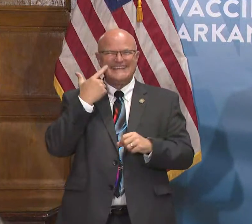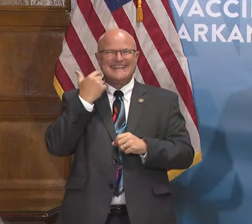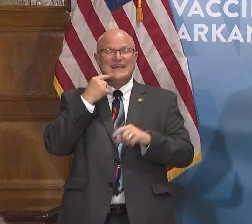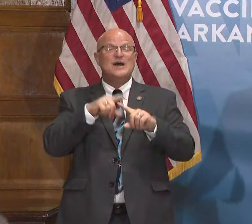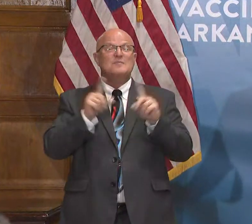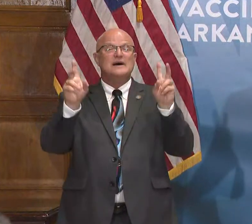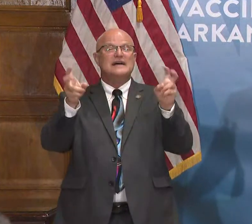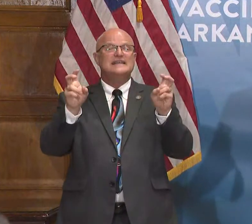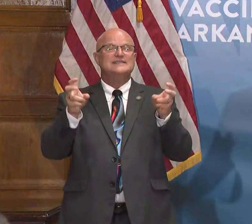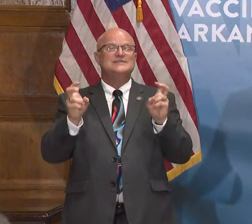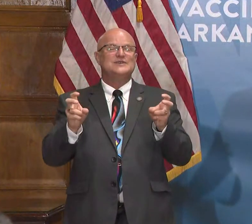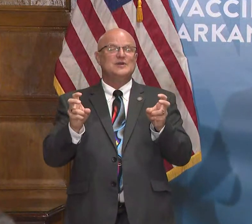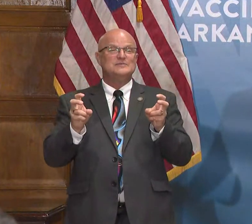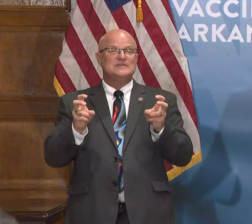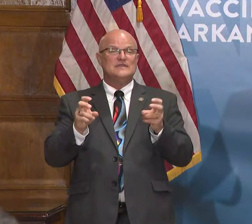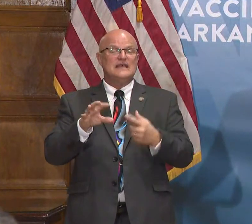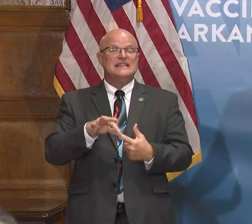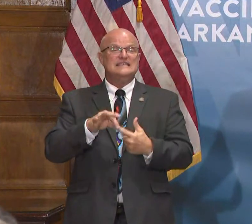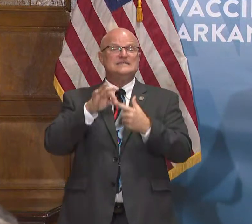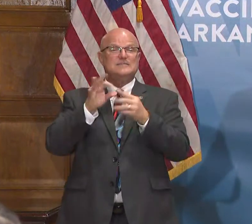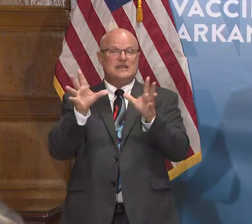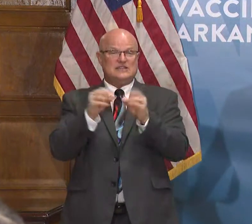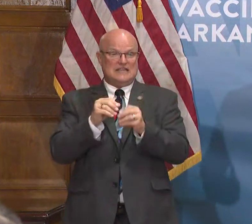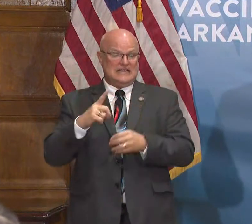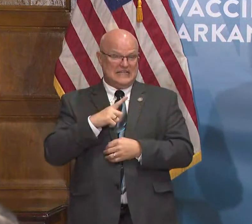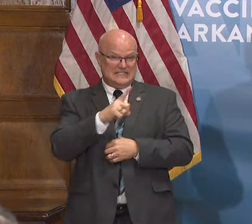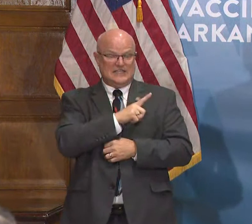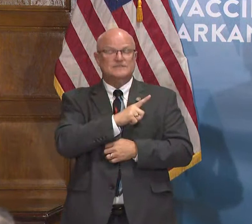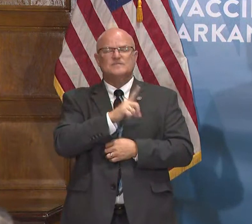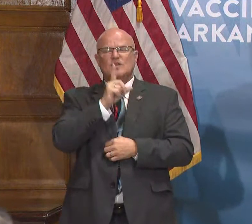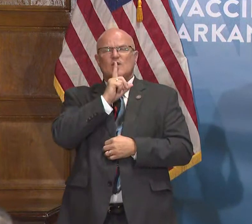But in terms of the special session, really